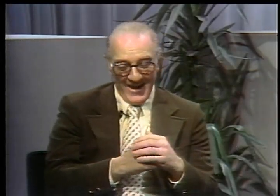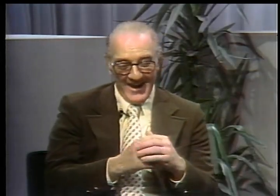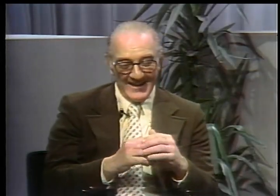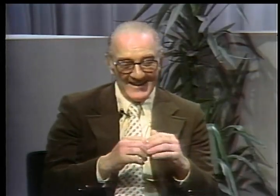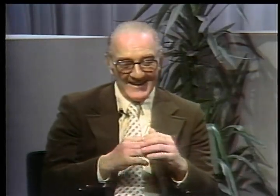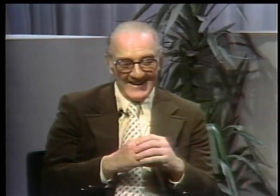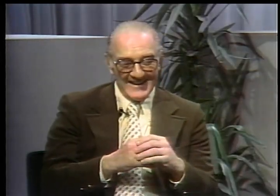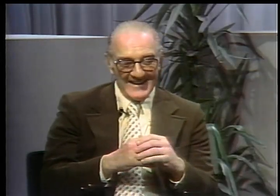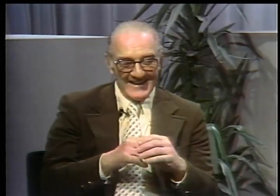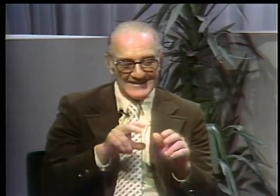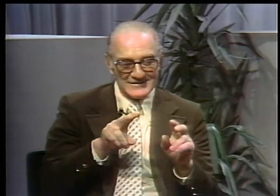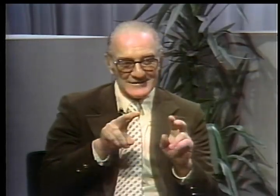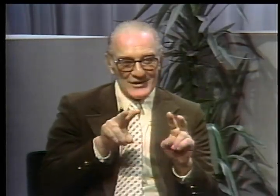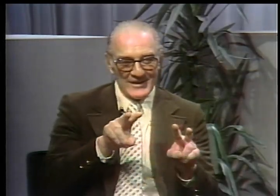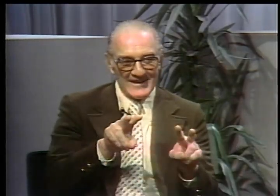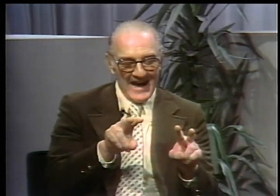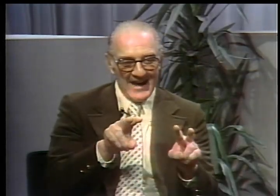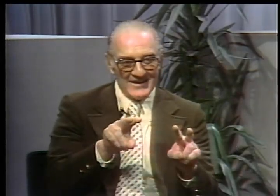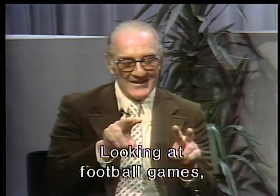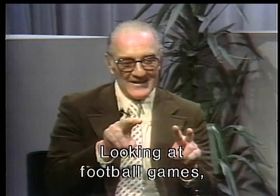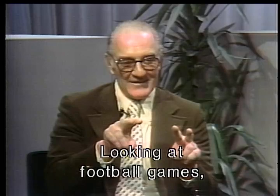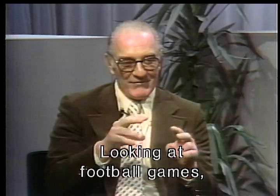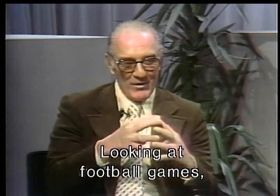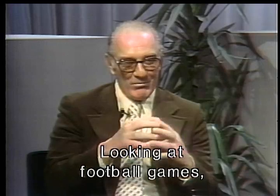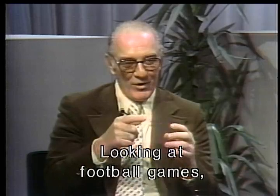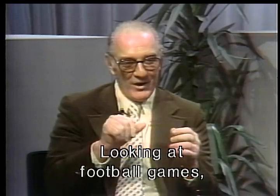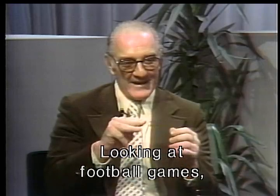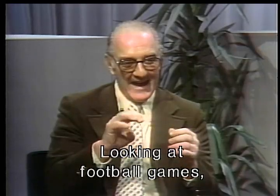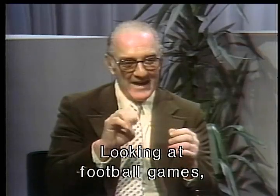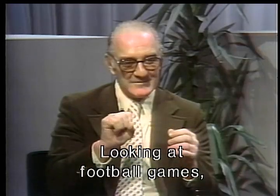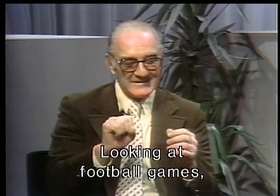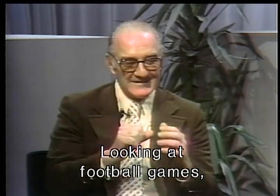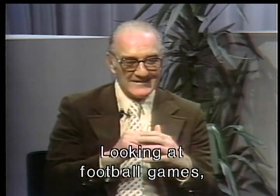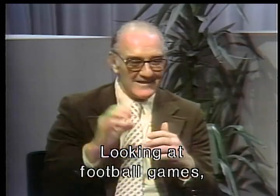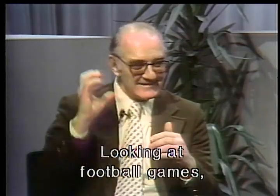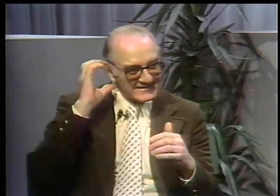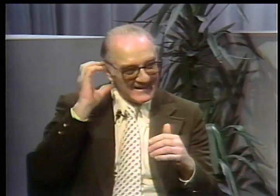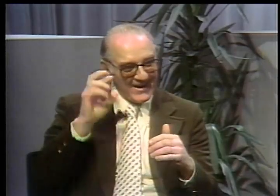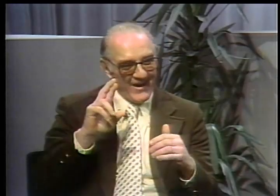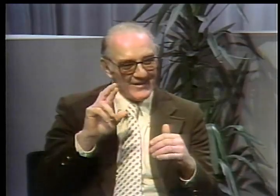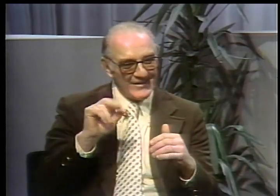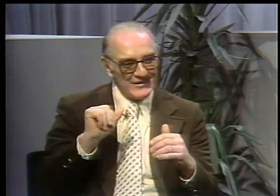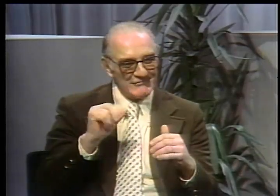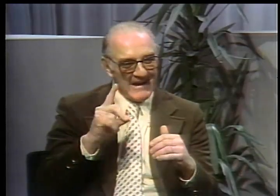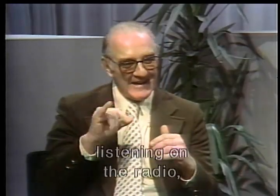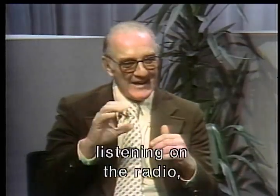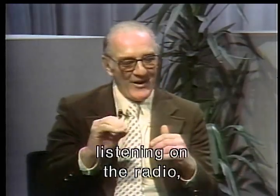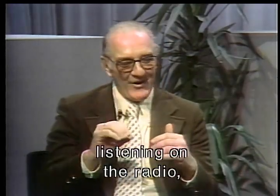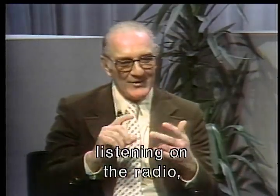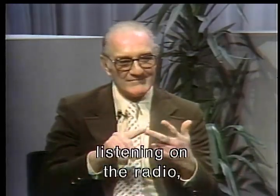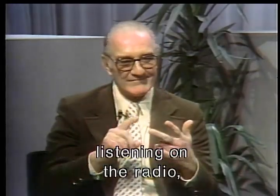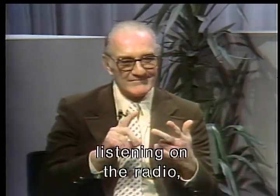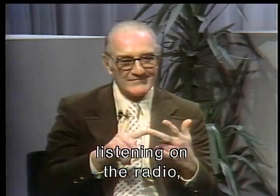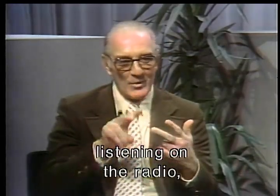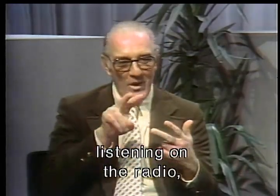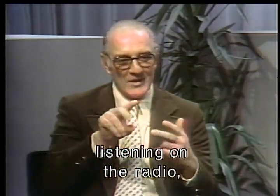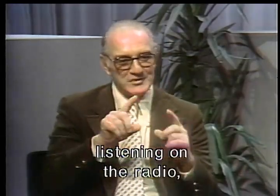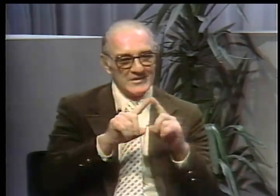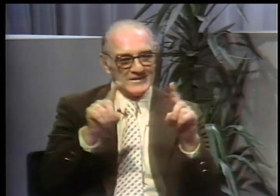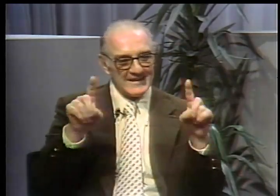Well, you're looking at football games, listening on the radio, watching the